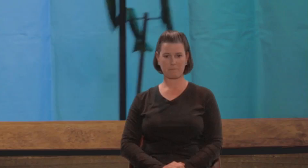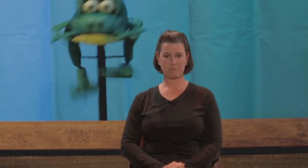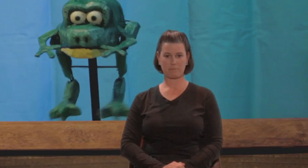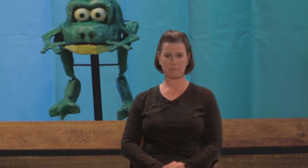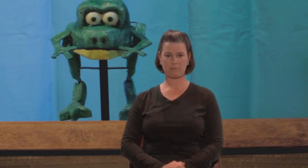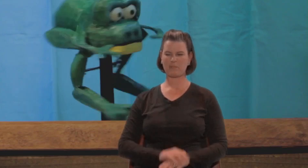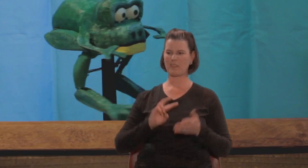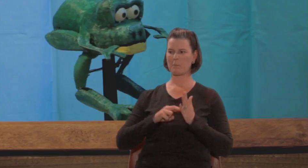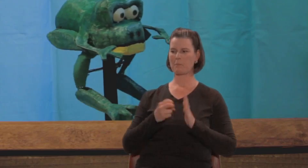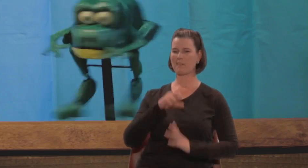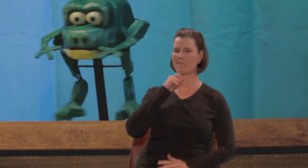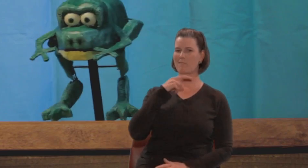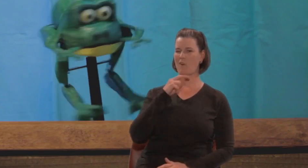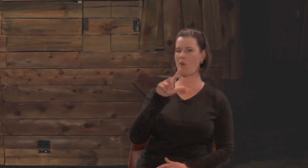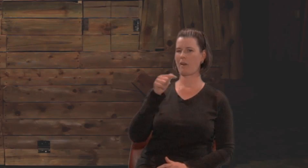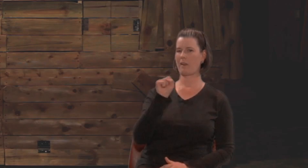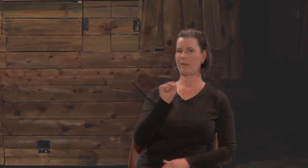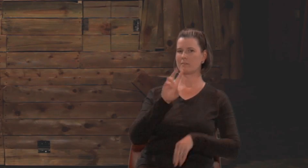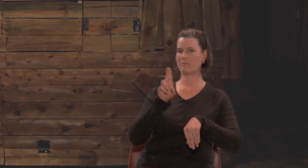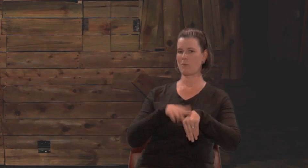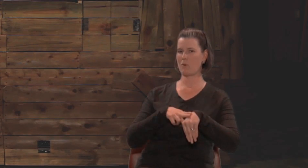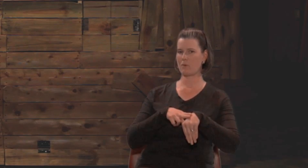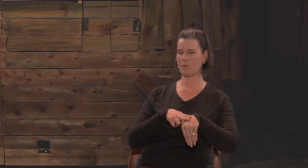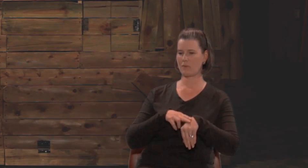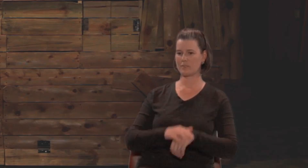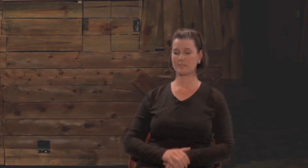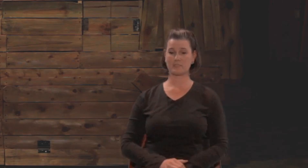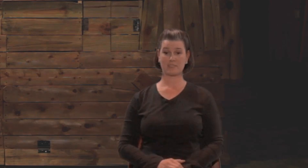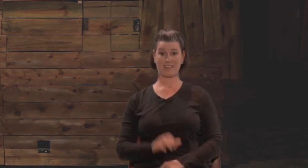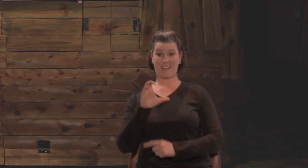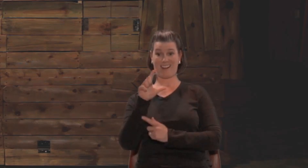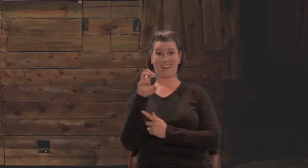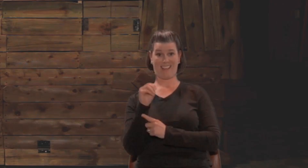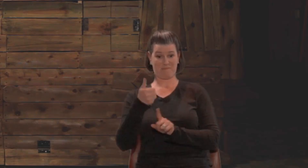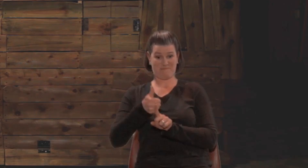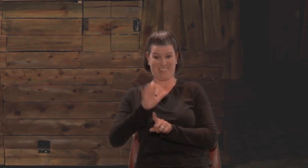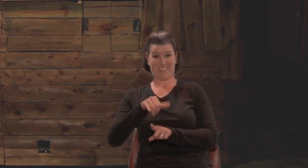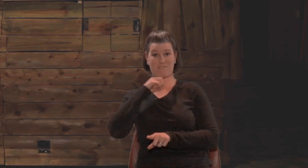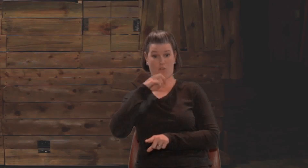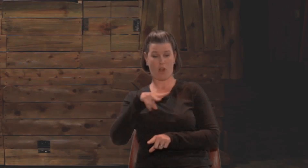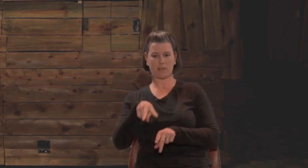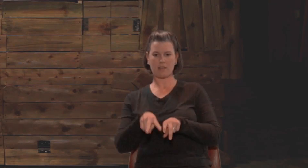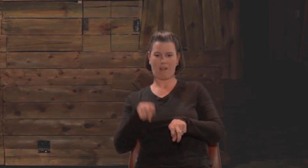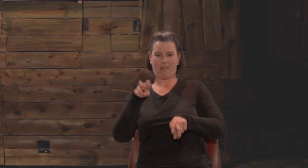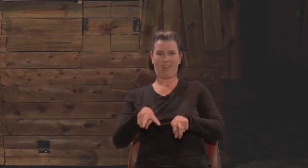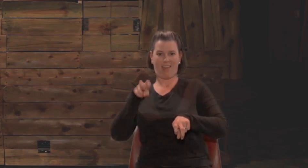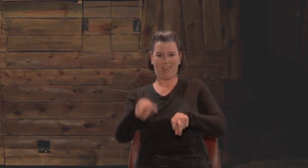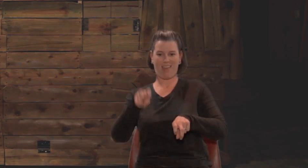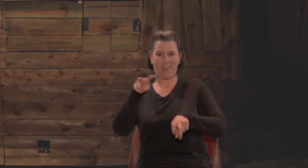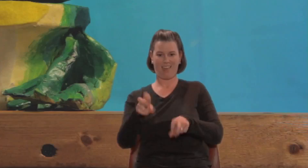Frog legs, that is. Like them, he is a leaper, and faster than